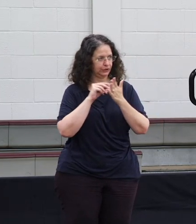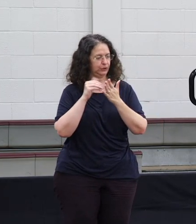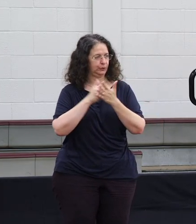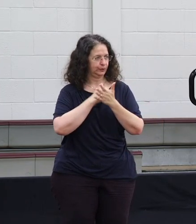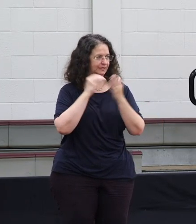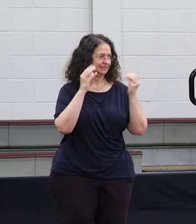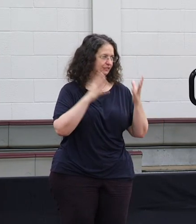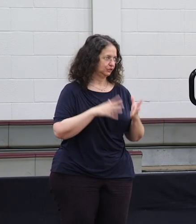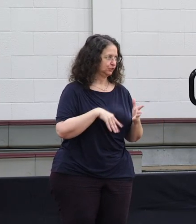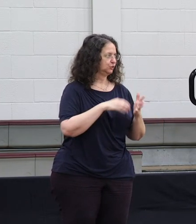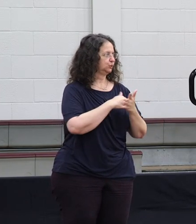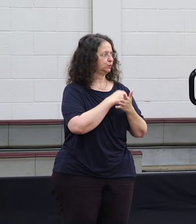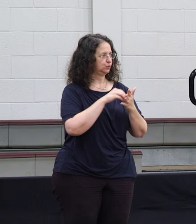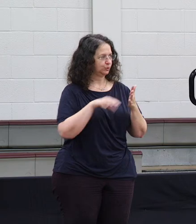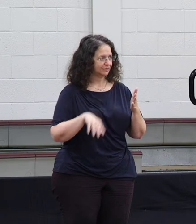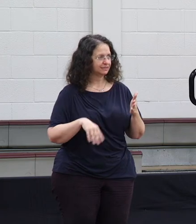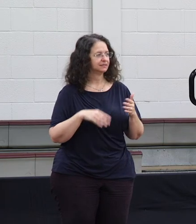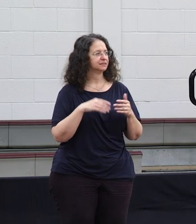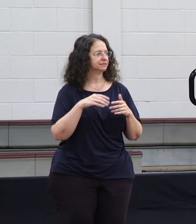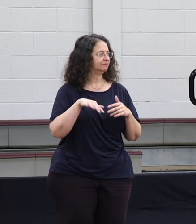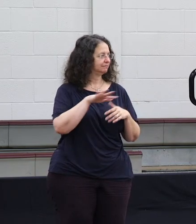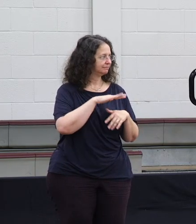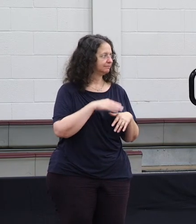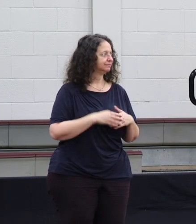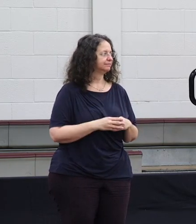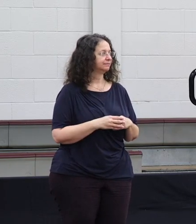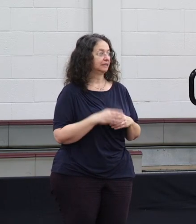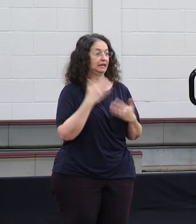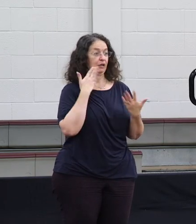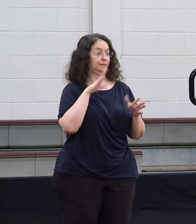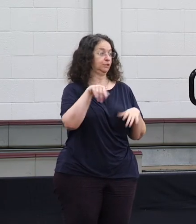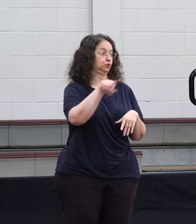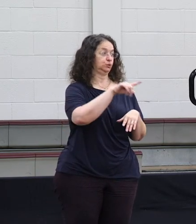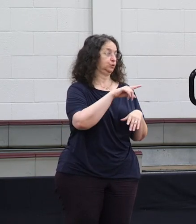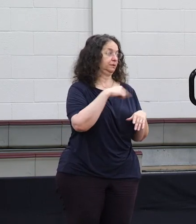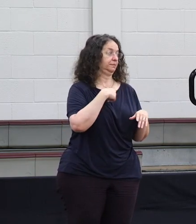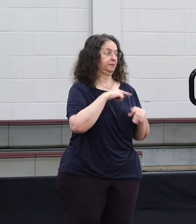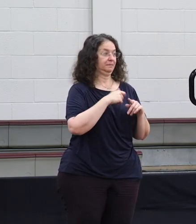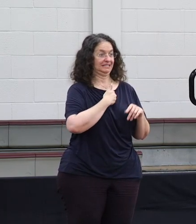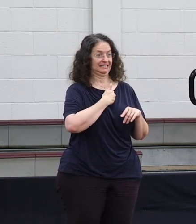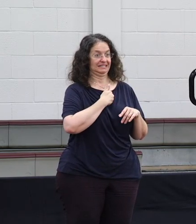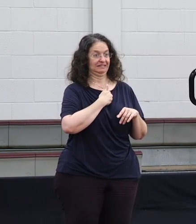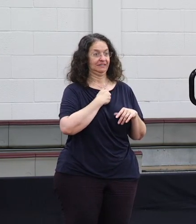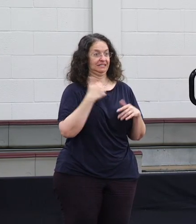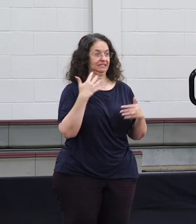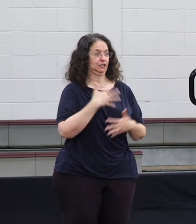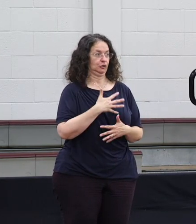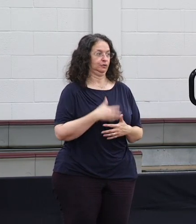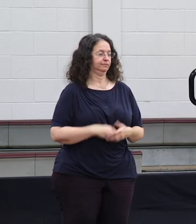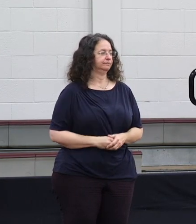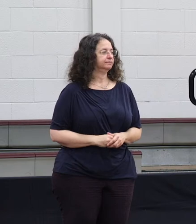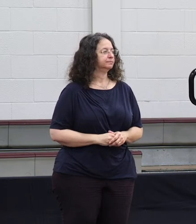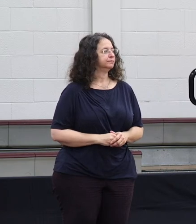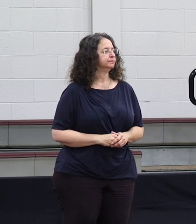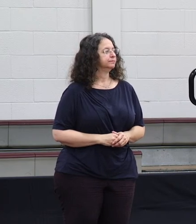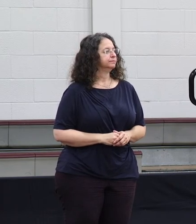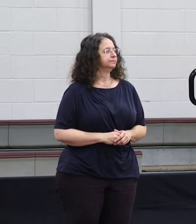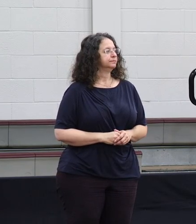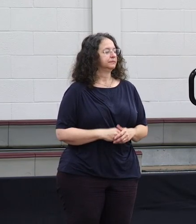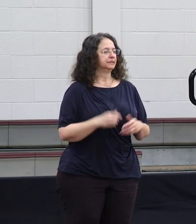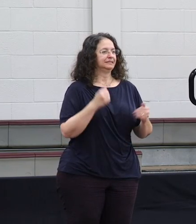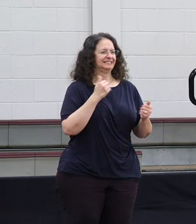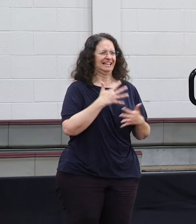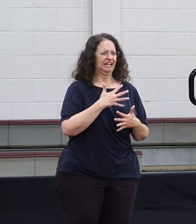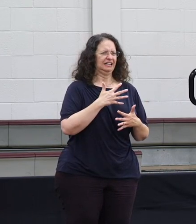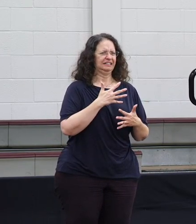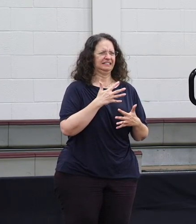teachers and students around us. I don't know about you all, but personally, I was pretty scared. I was scared that I wouldn't